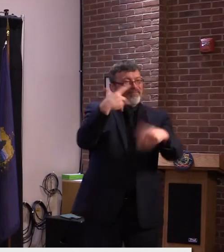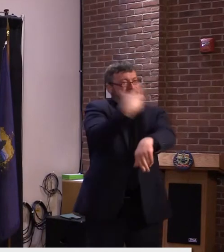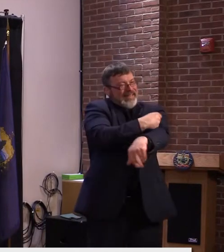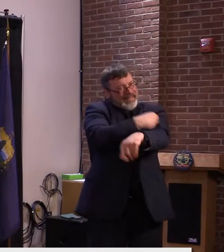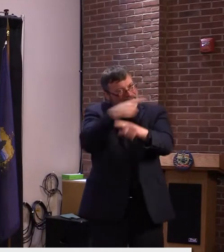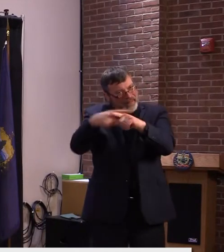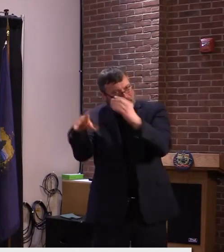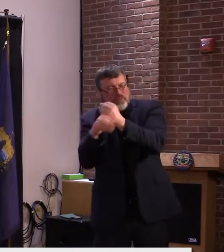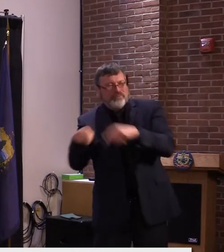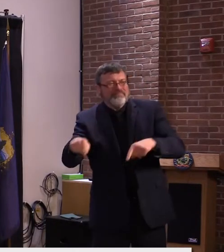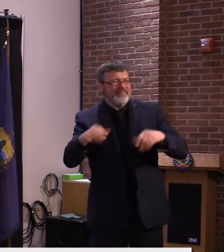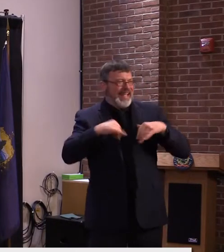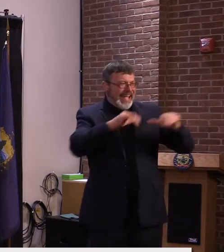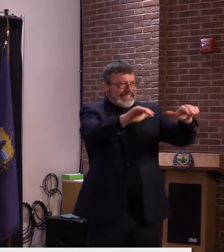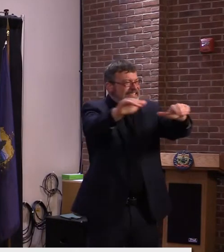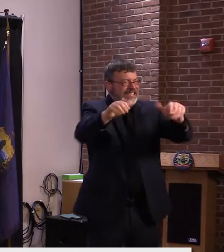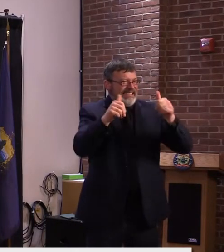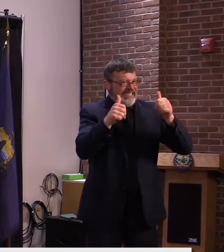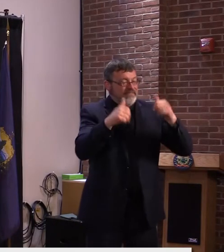back to the governor now.